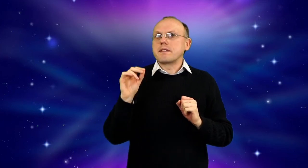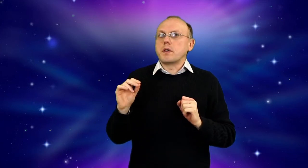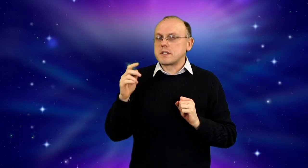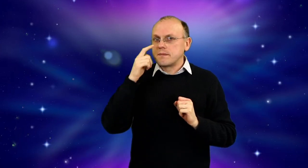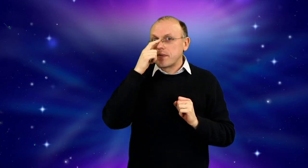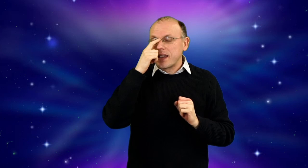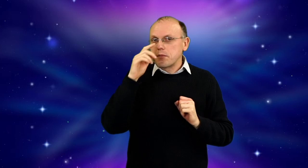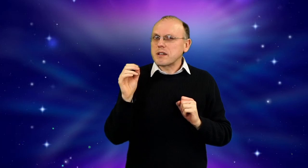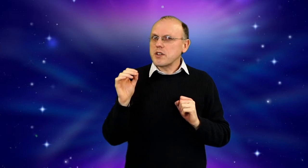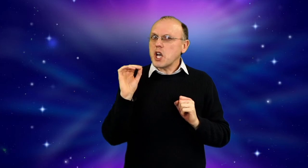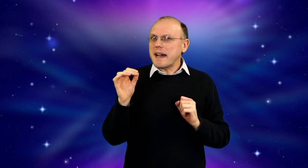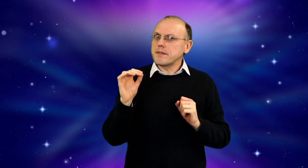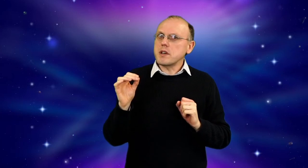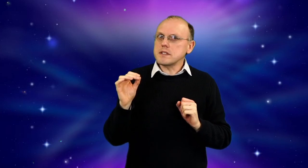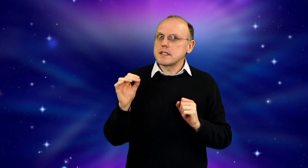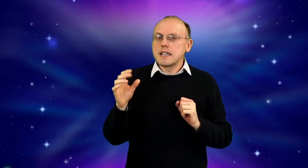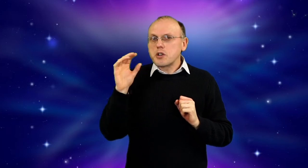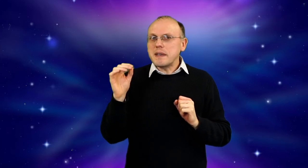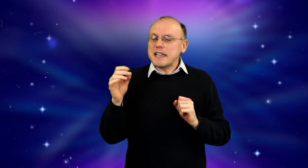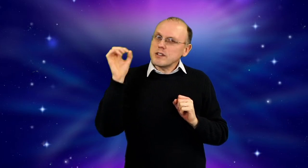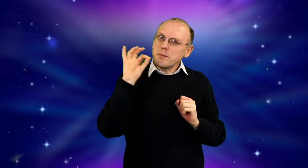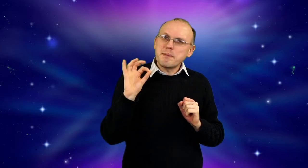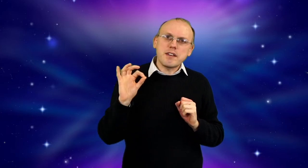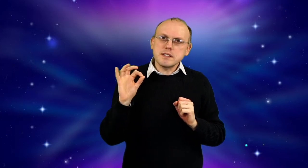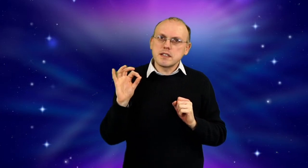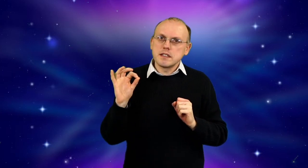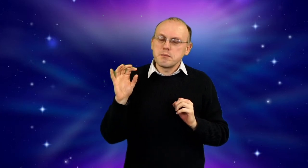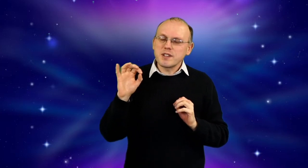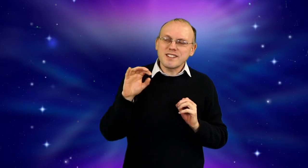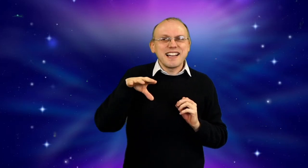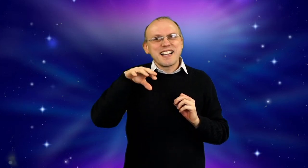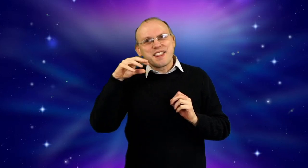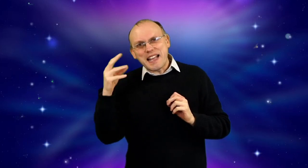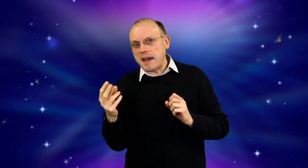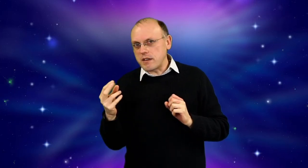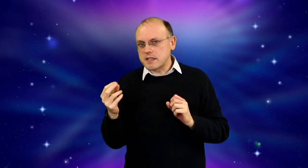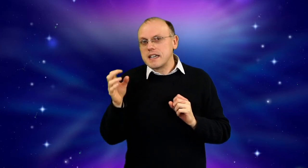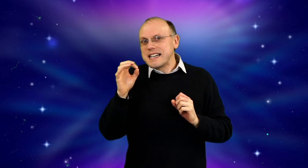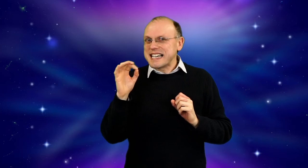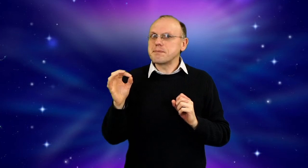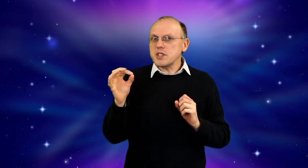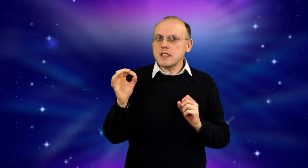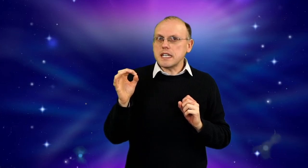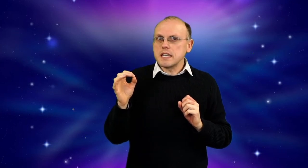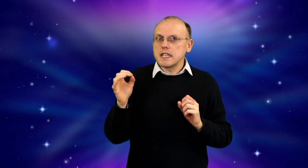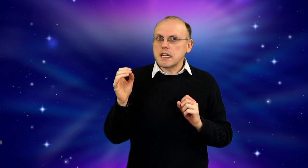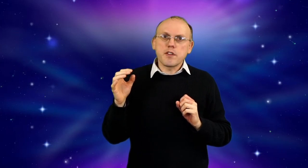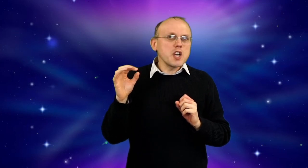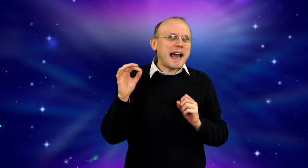adverts. Because the job adverts could be a little bit biased, but not that biased. Especially if the job